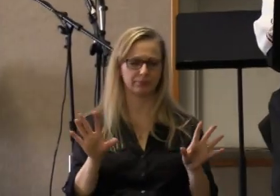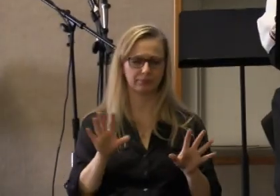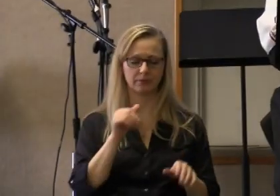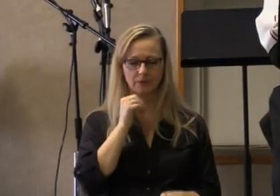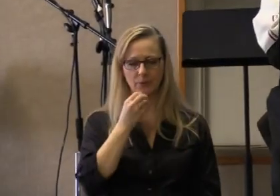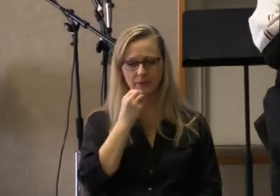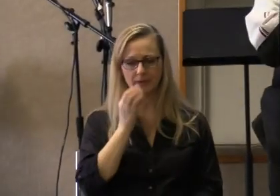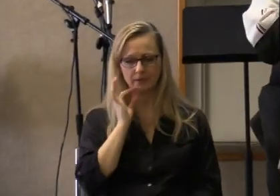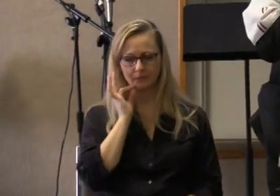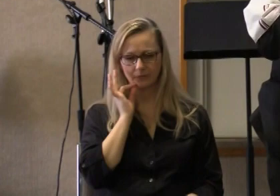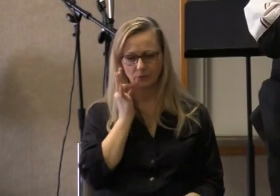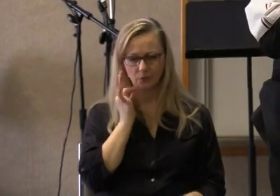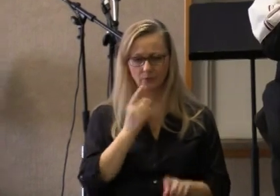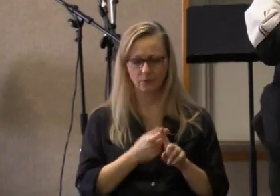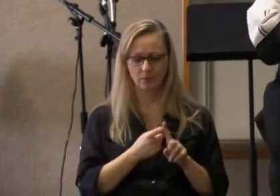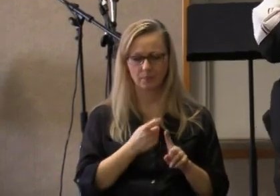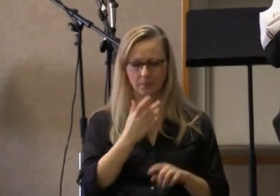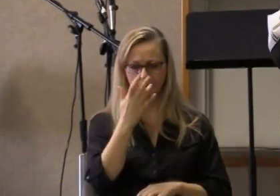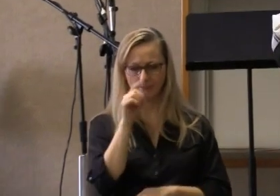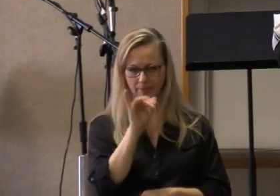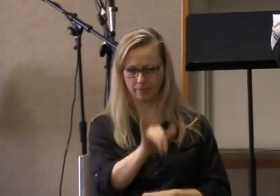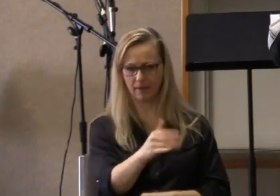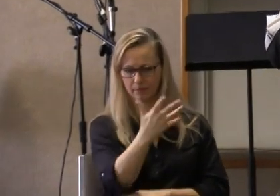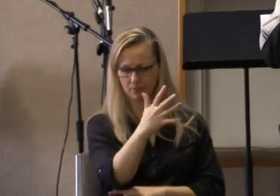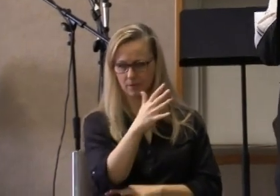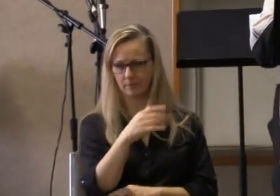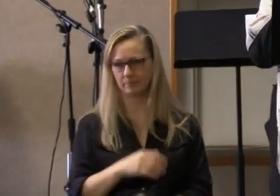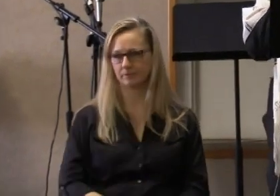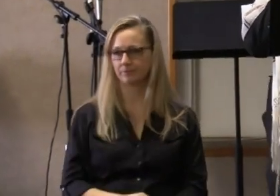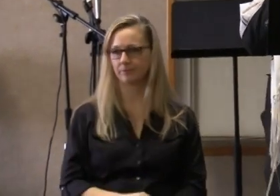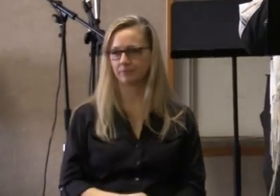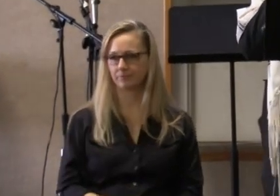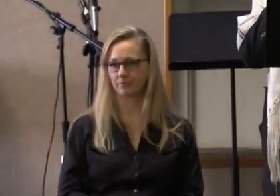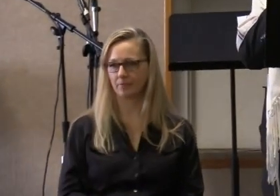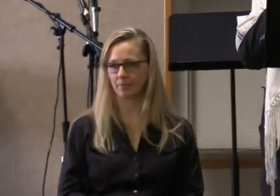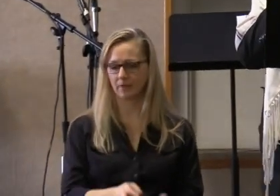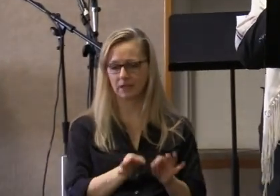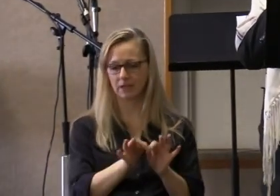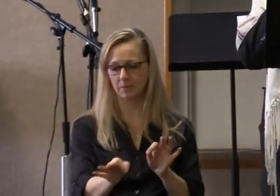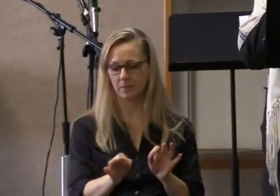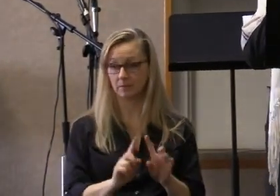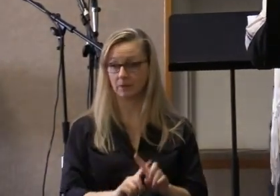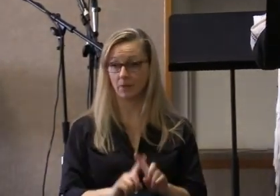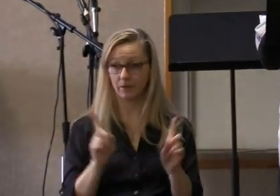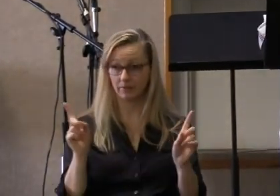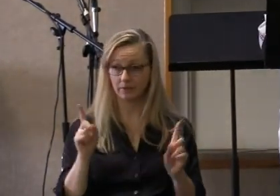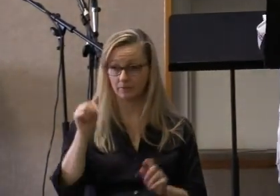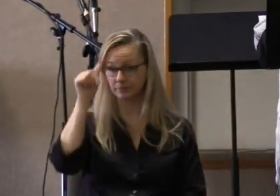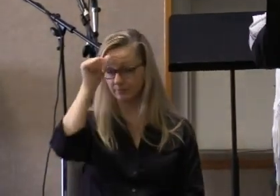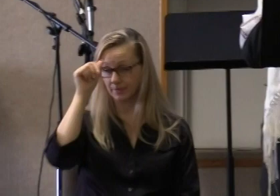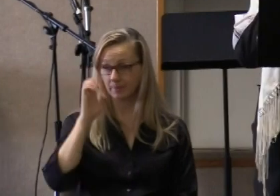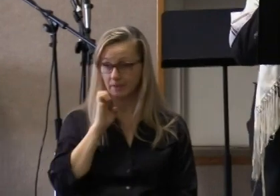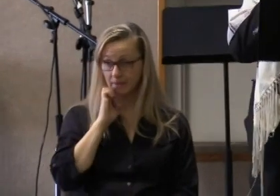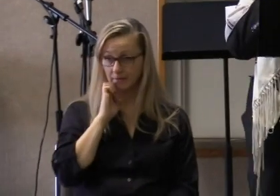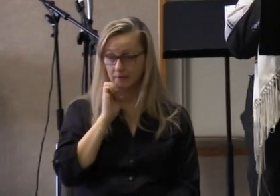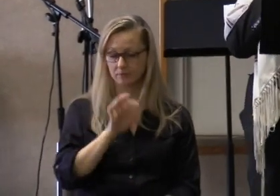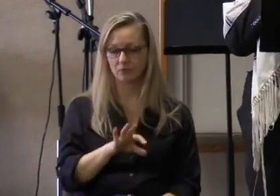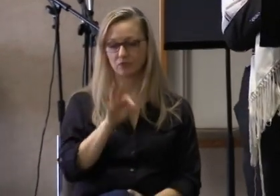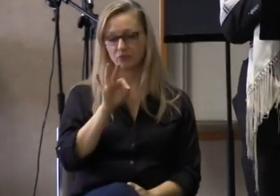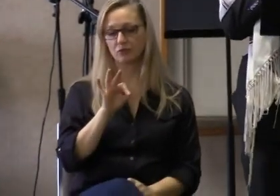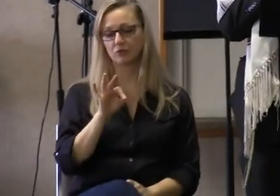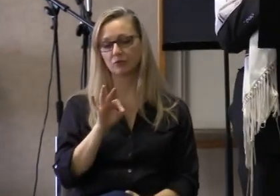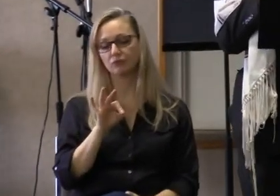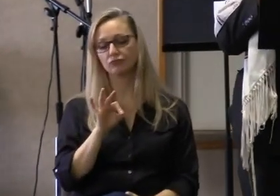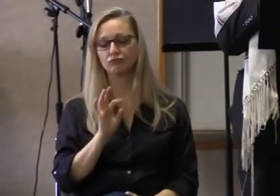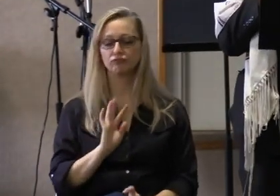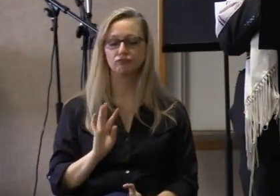of the knowledge of good and evil. Pretty easy to understand. However, Adam and Eve chose to hang around the